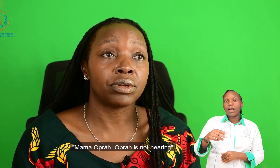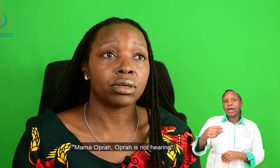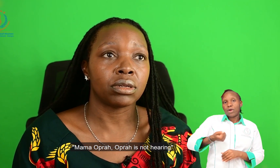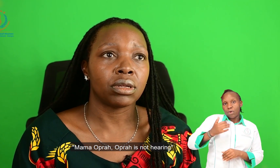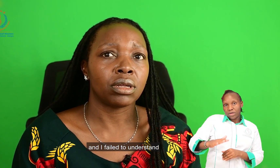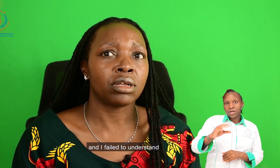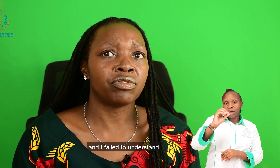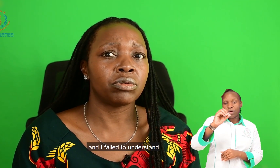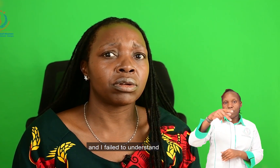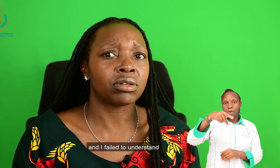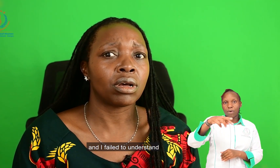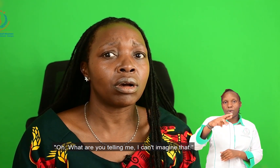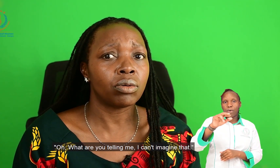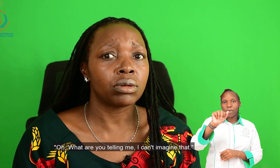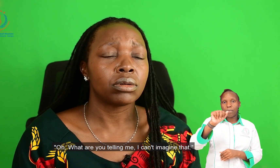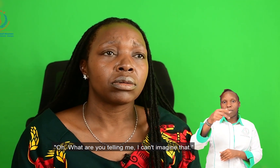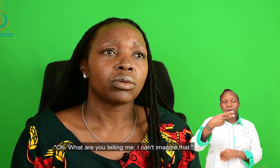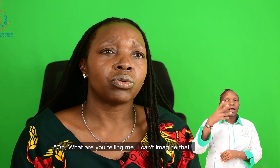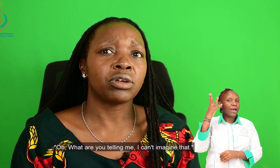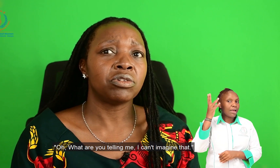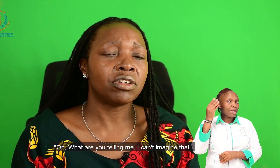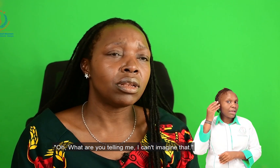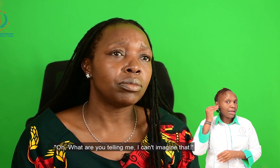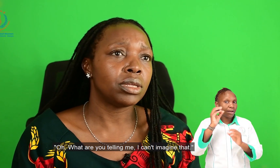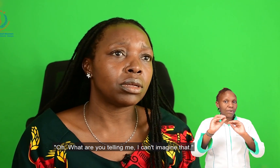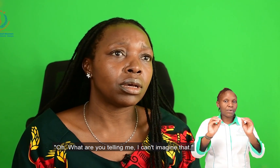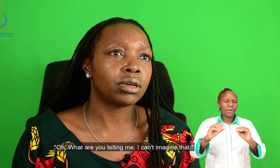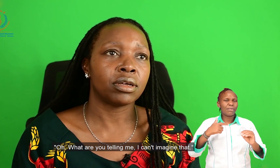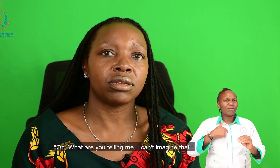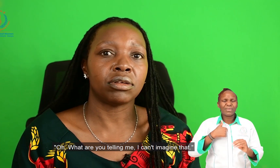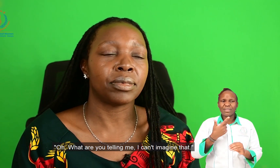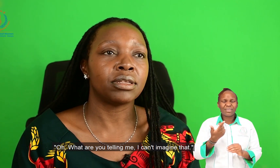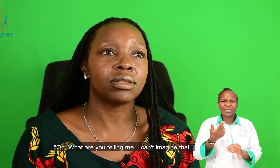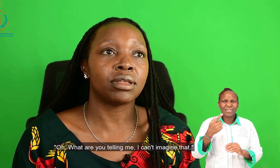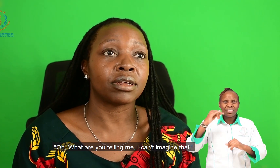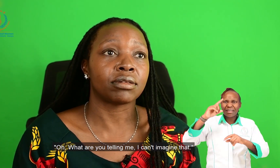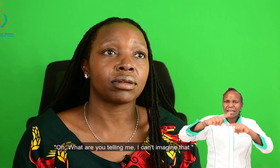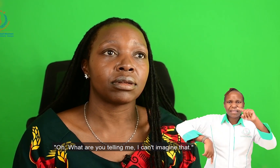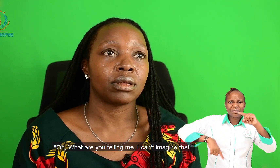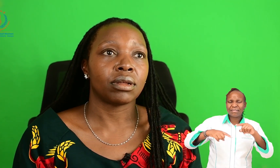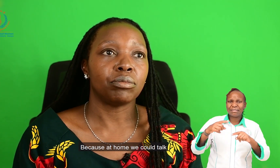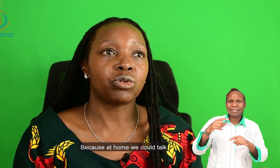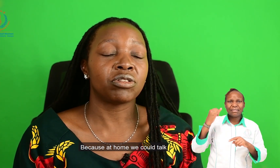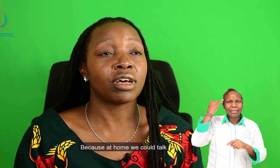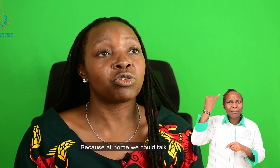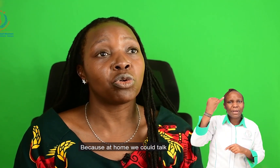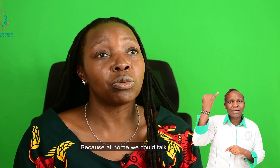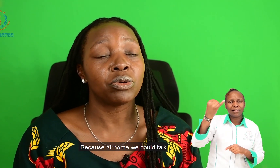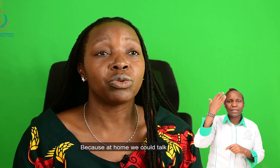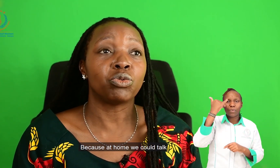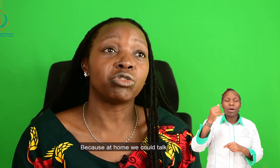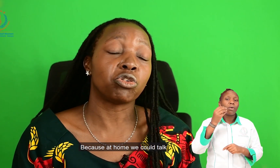hearing. And I failed to understand, oh, what are you telling me? I can't imagine that. Because at home we could